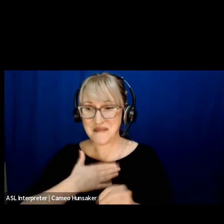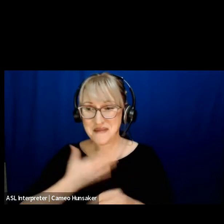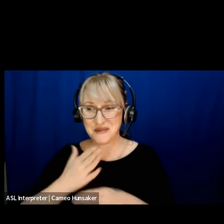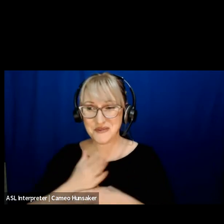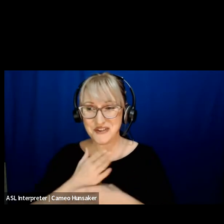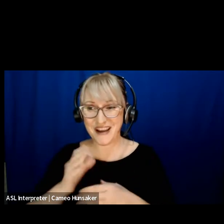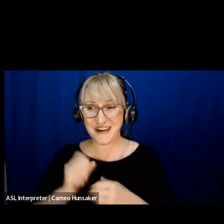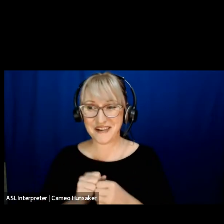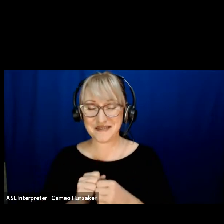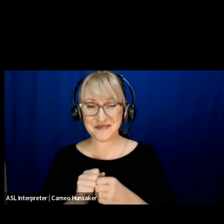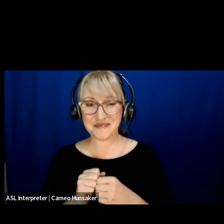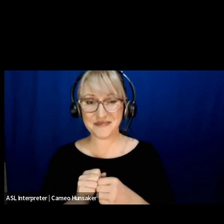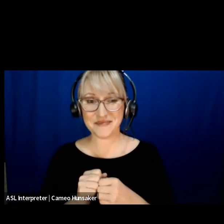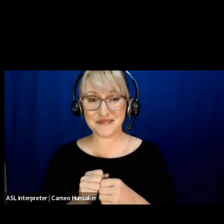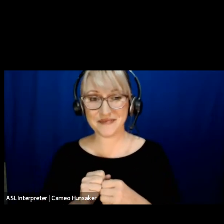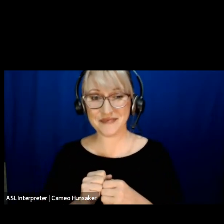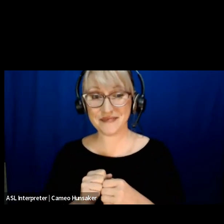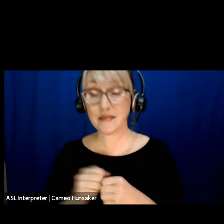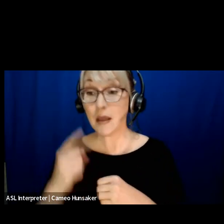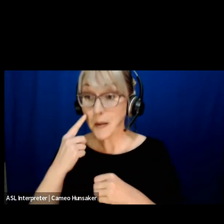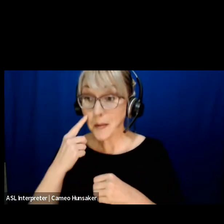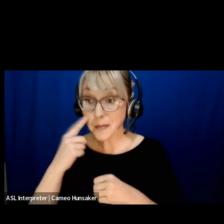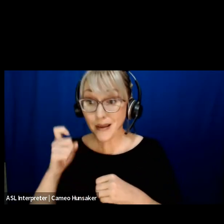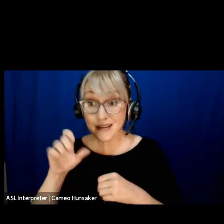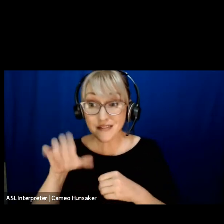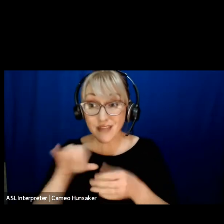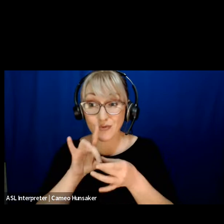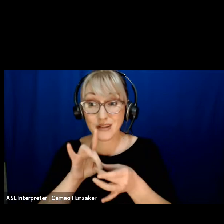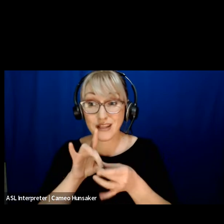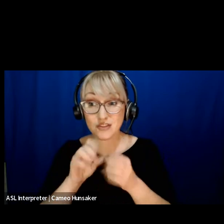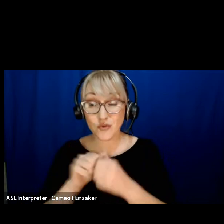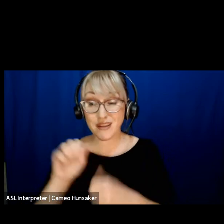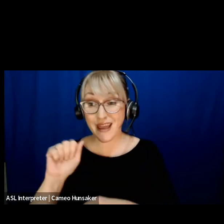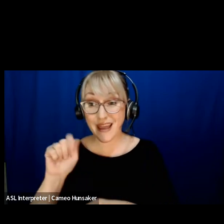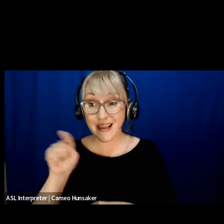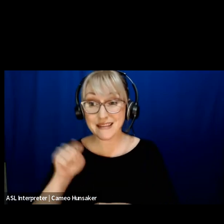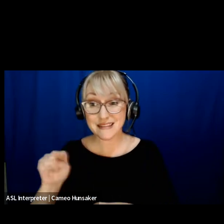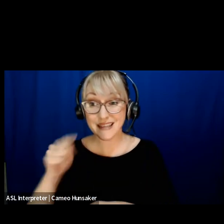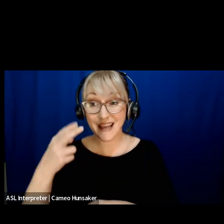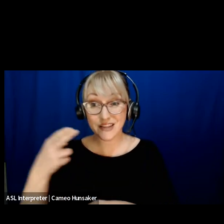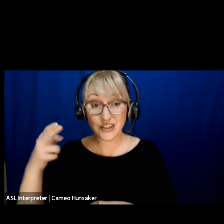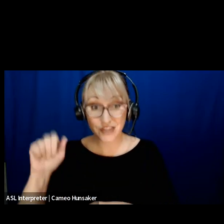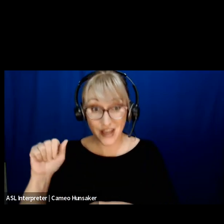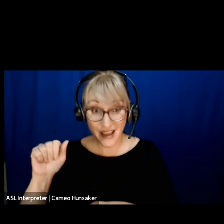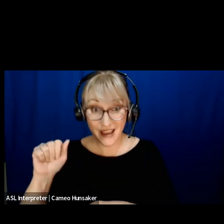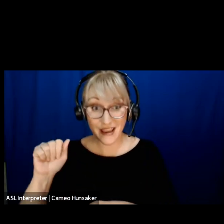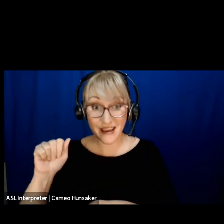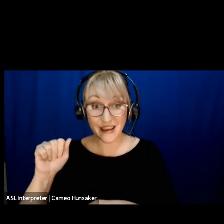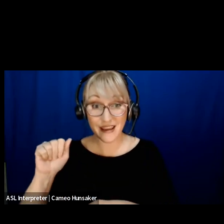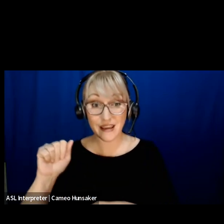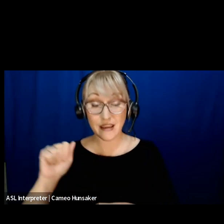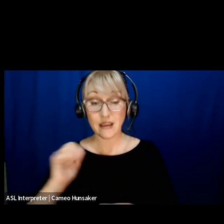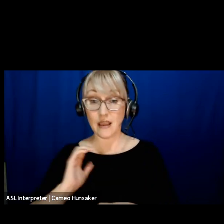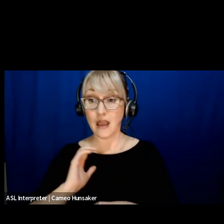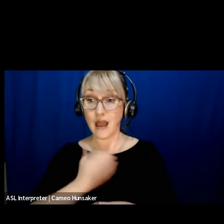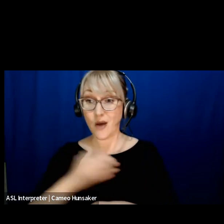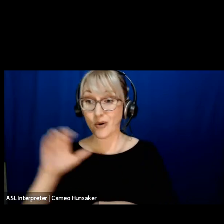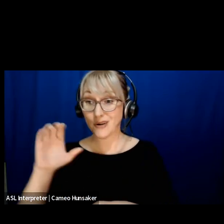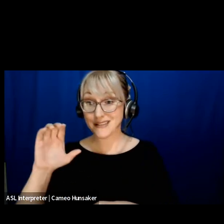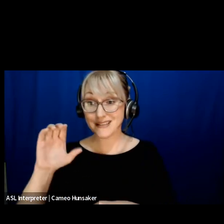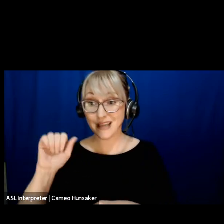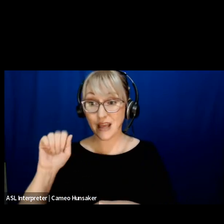And currently, because of that relationship with ACDHH, our CAU